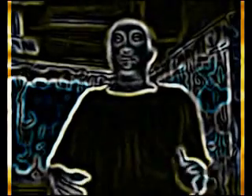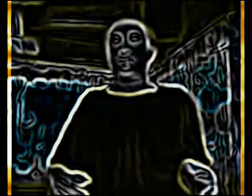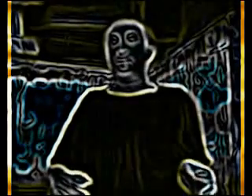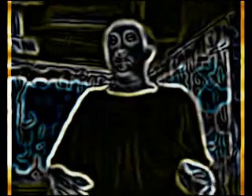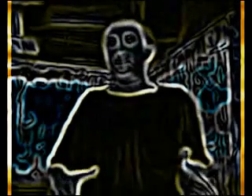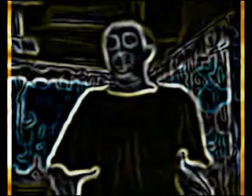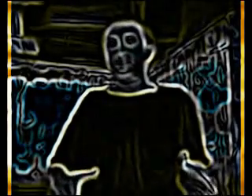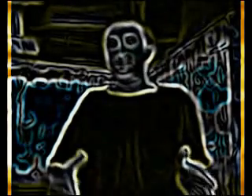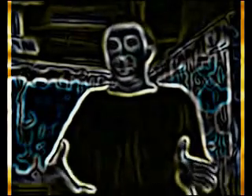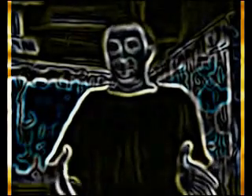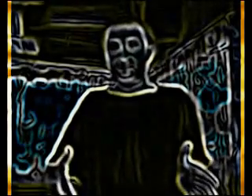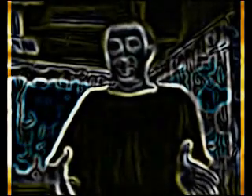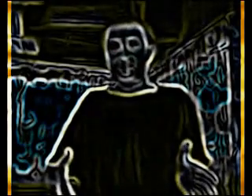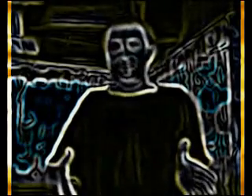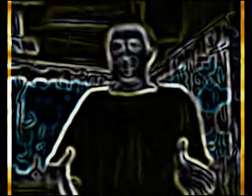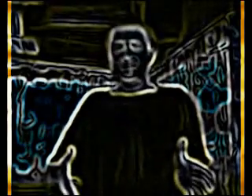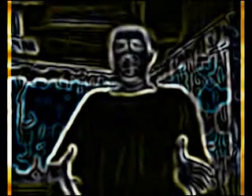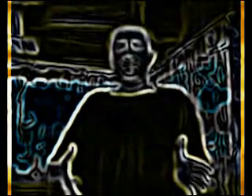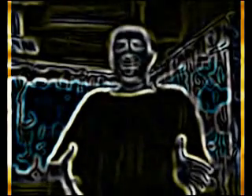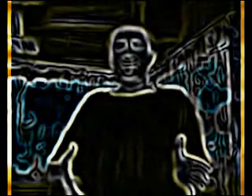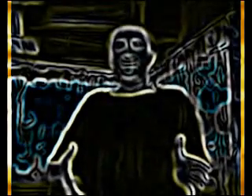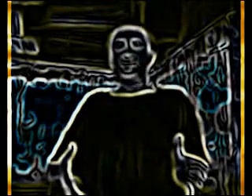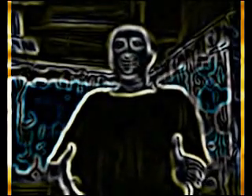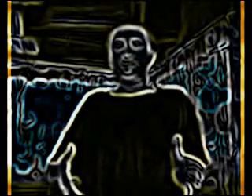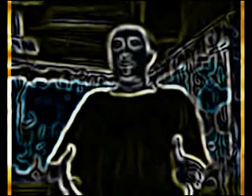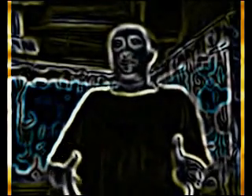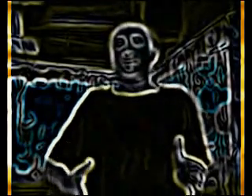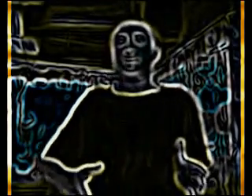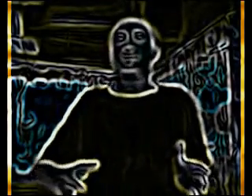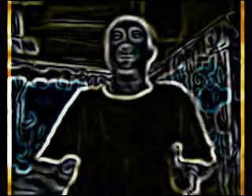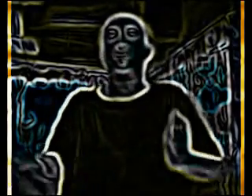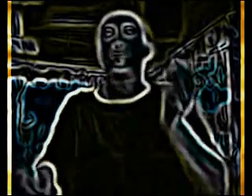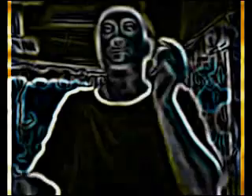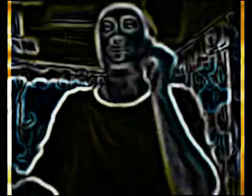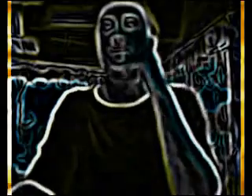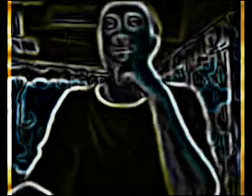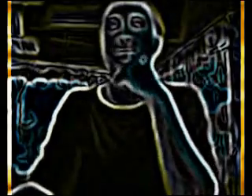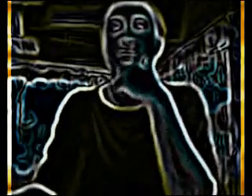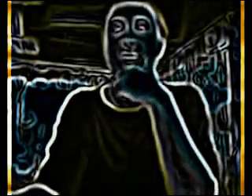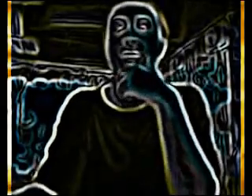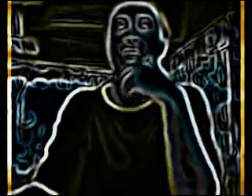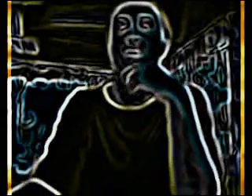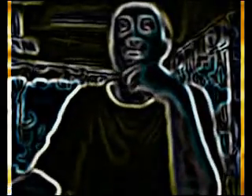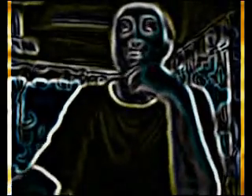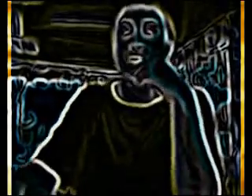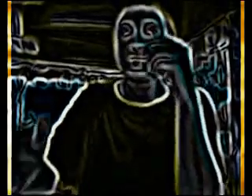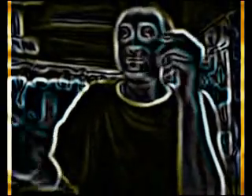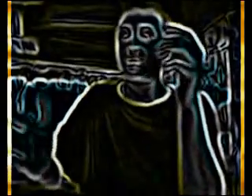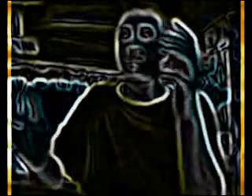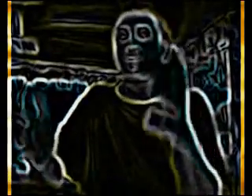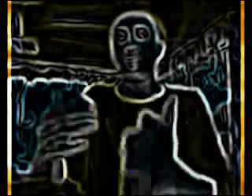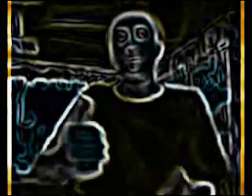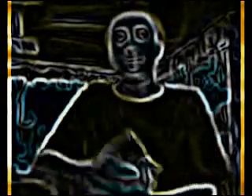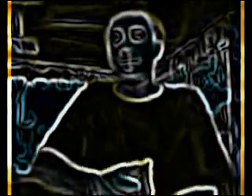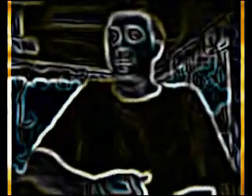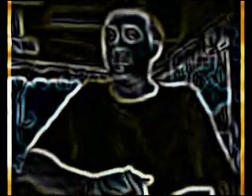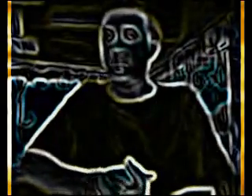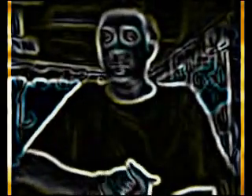underfunded pension systems. The bill now heads to the Republican-led Senate, where it's expected to change. Greg Stumbo, a